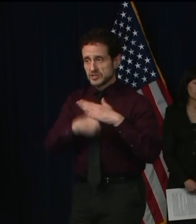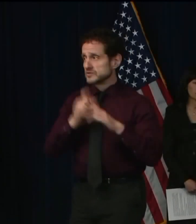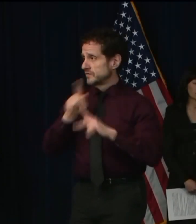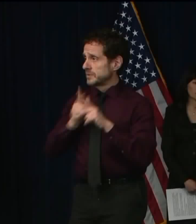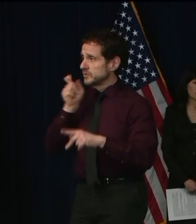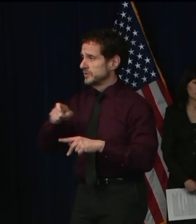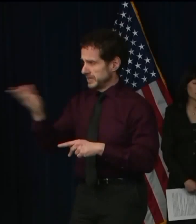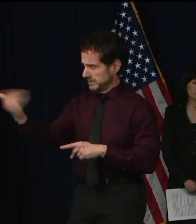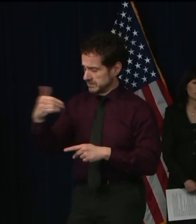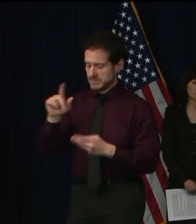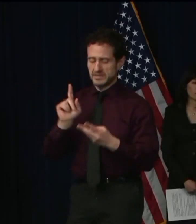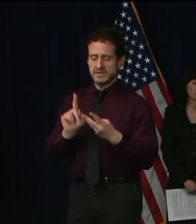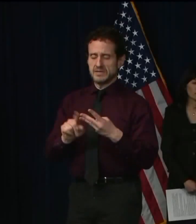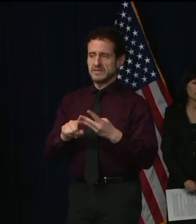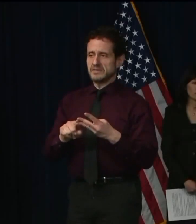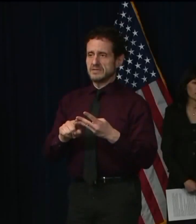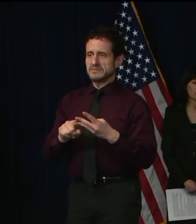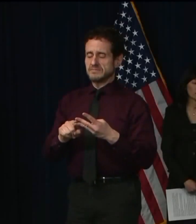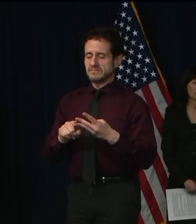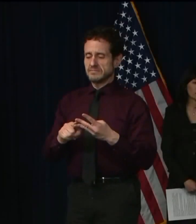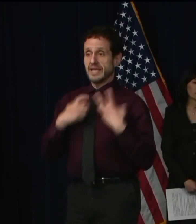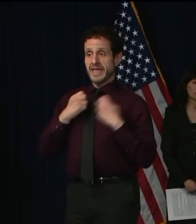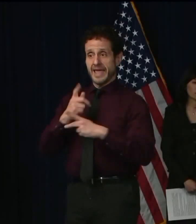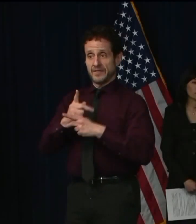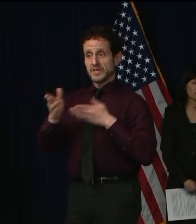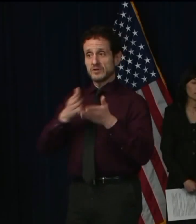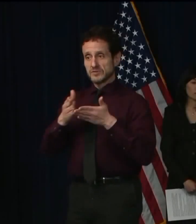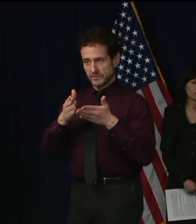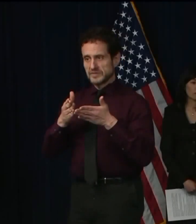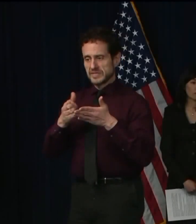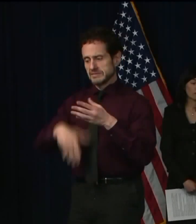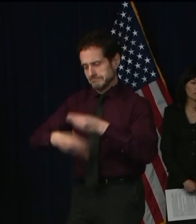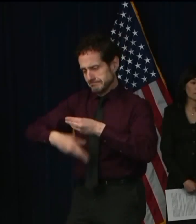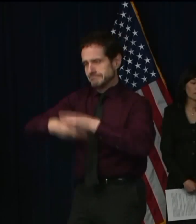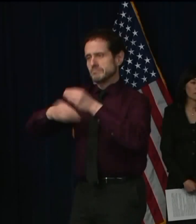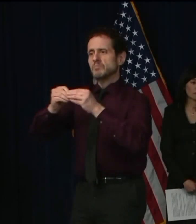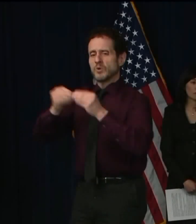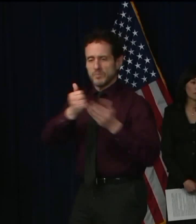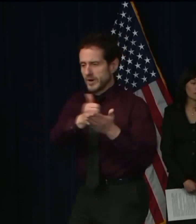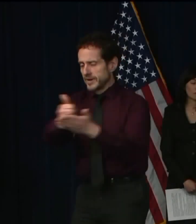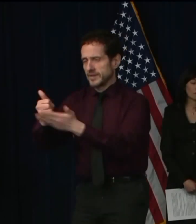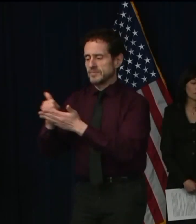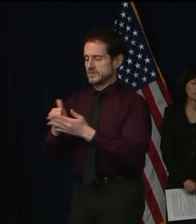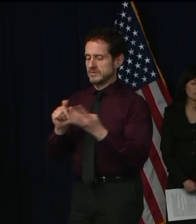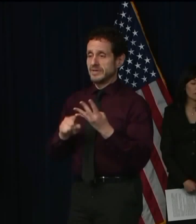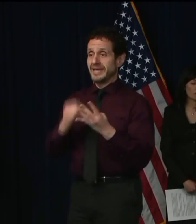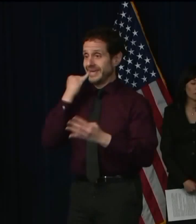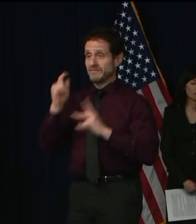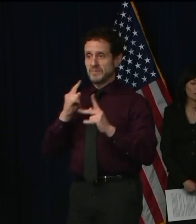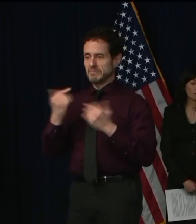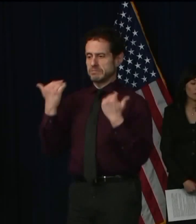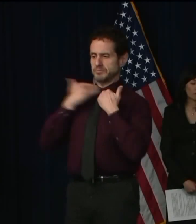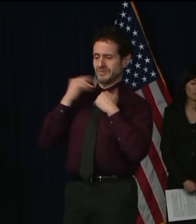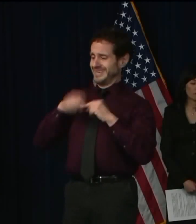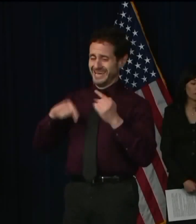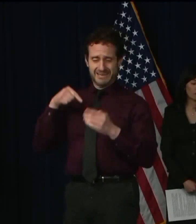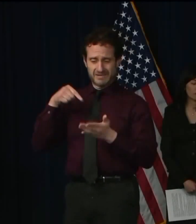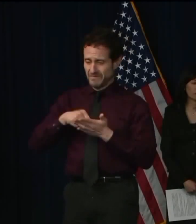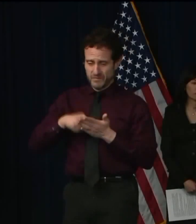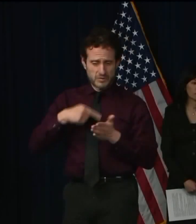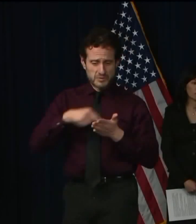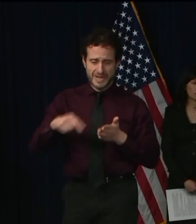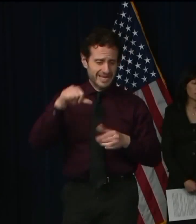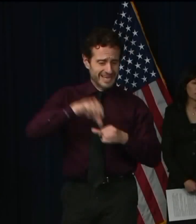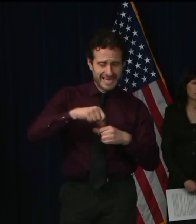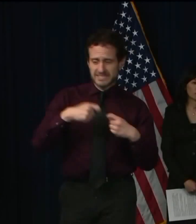it, expanding primary health care services, assisting with utility costs and other financial burdens, and